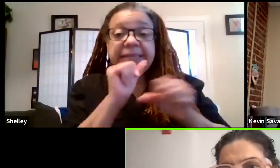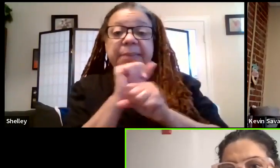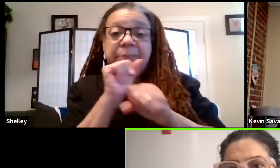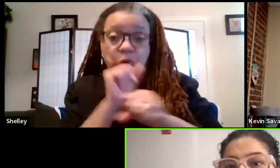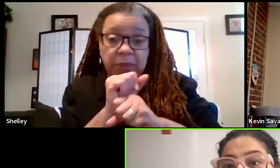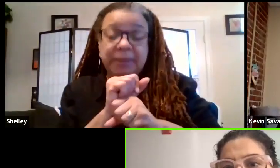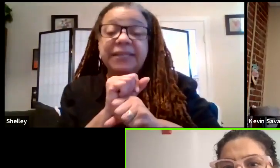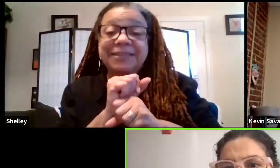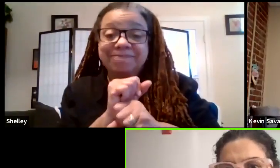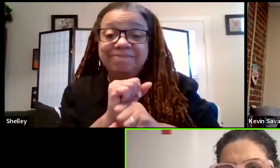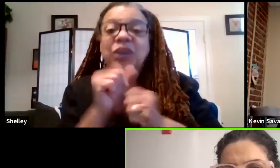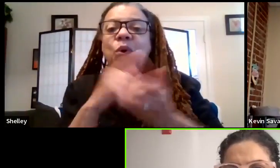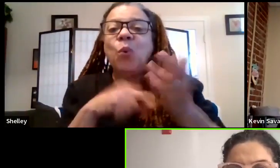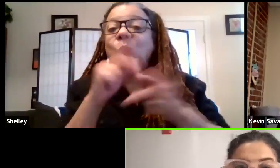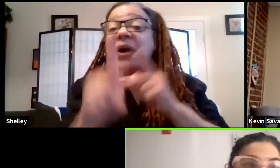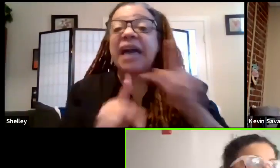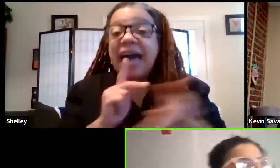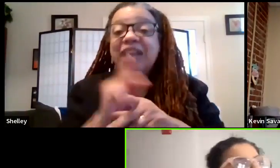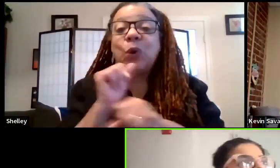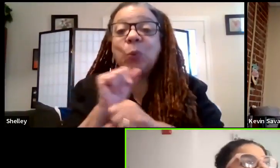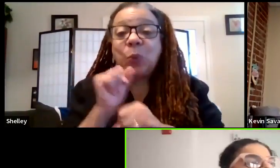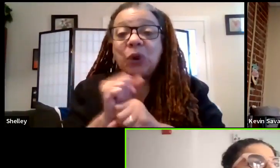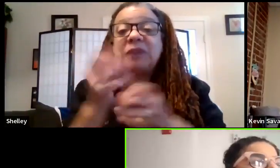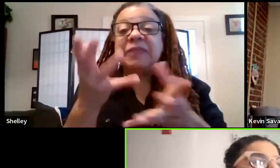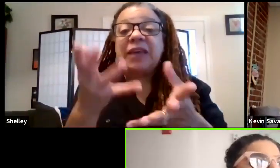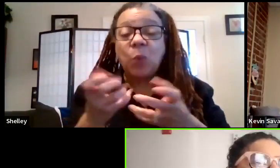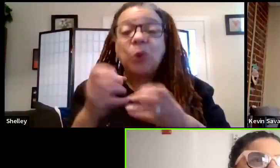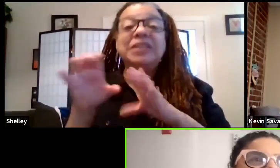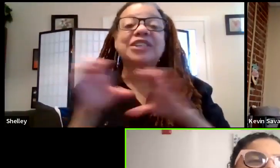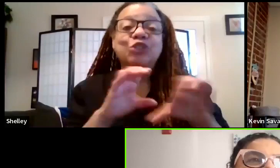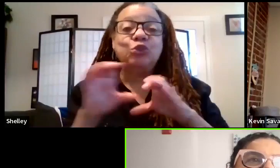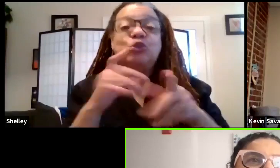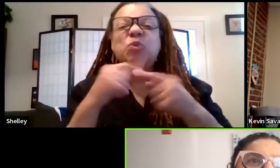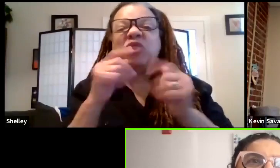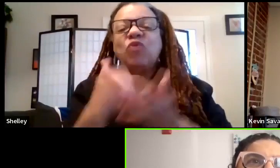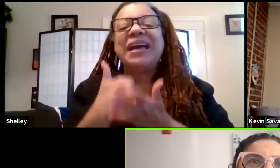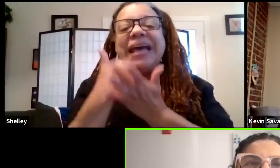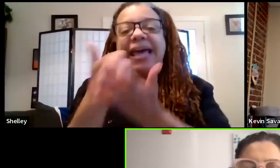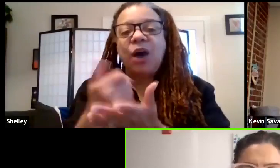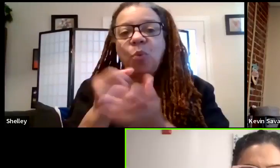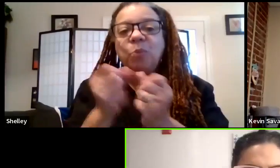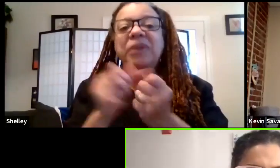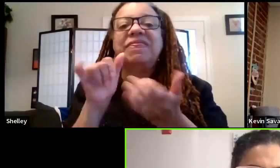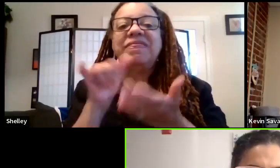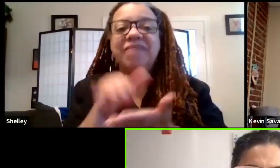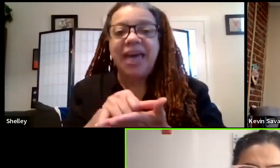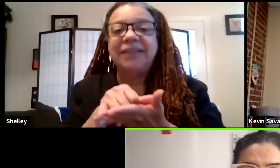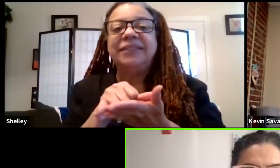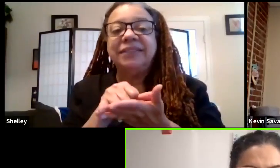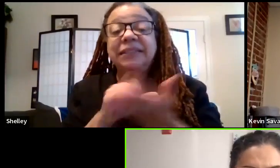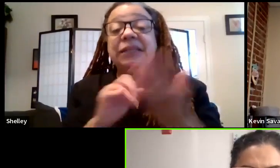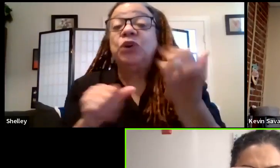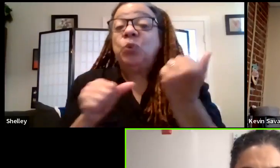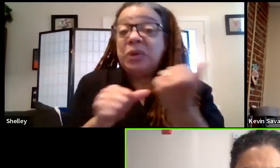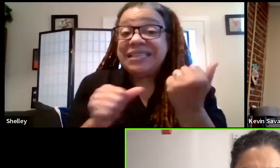of what kind of work they want to do, so we're trying to help with that. We do assistance with